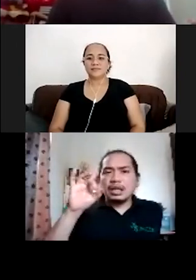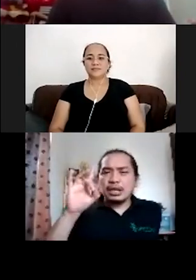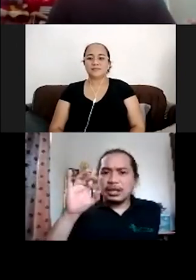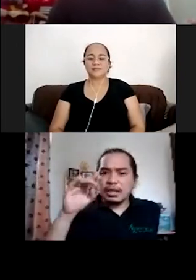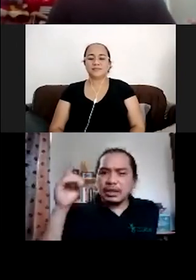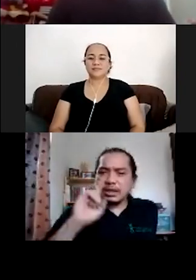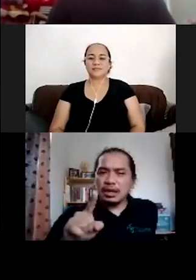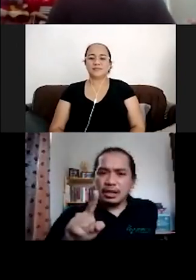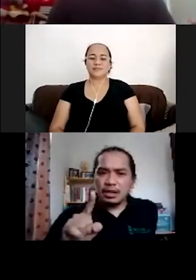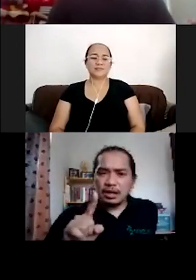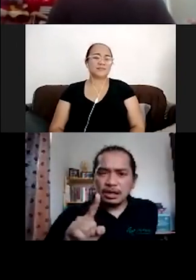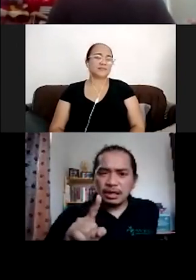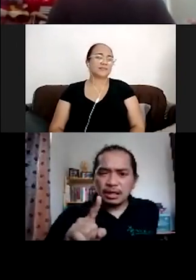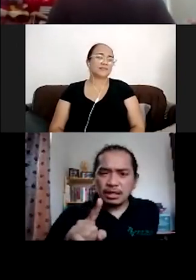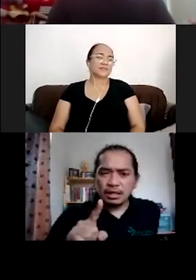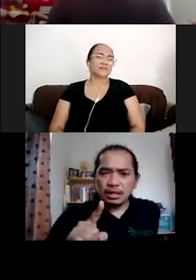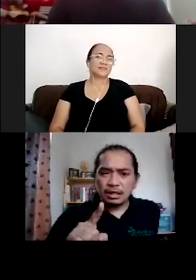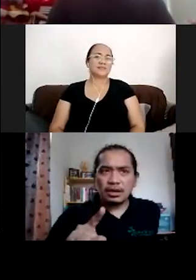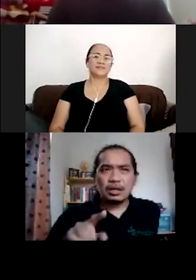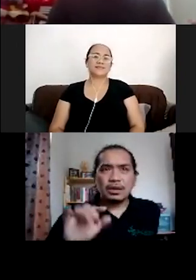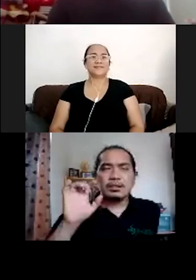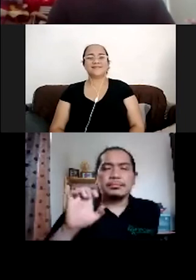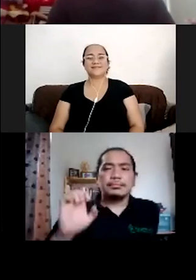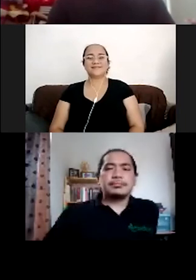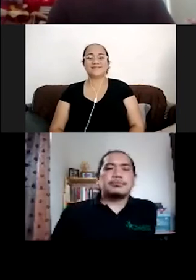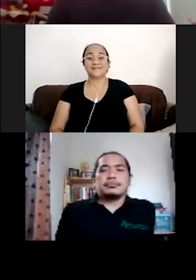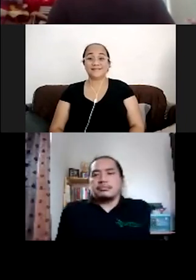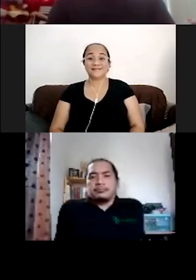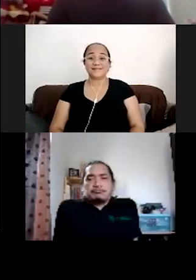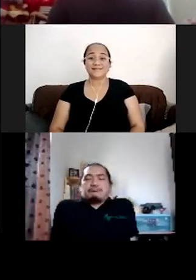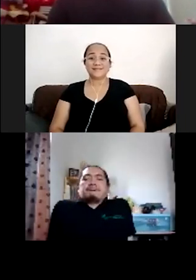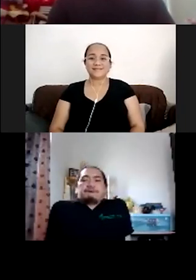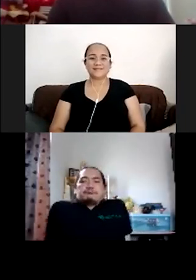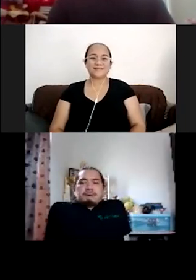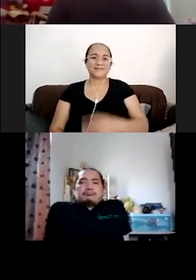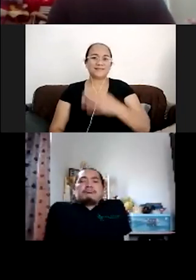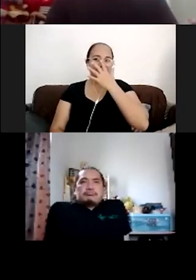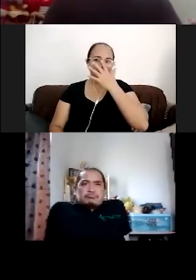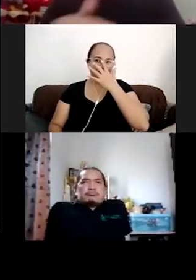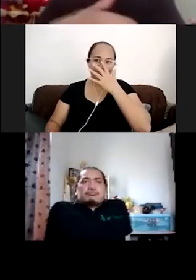Nat is saying, can we do number 18 again? Can we talk about 18?